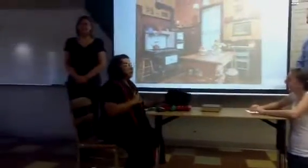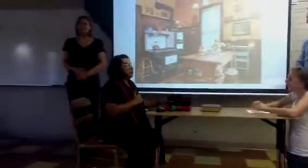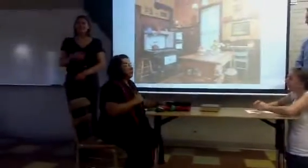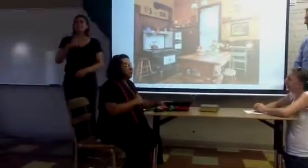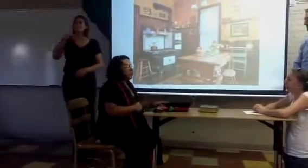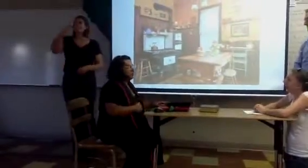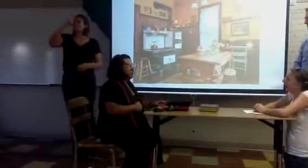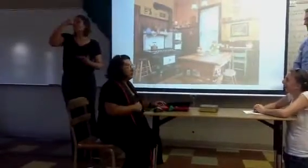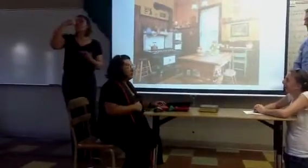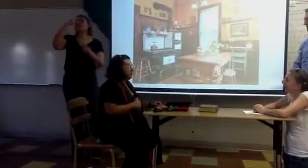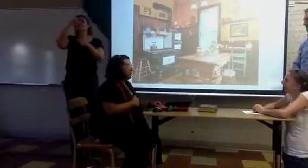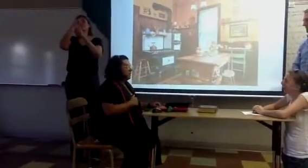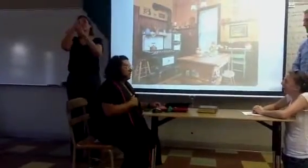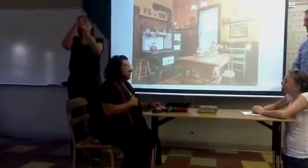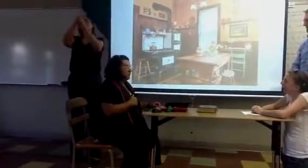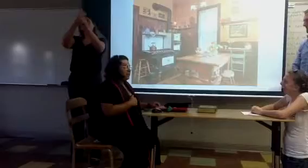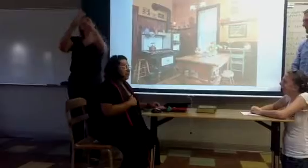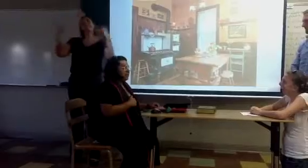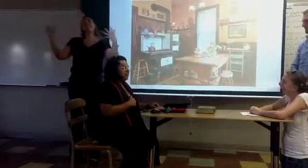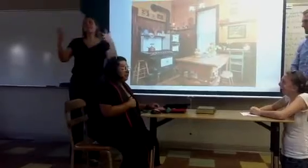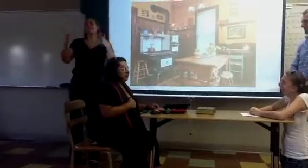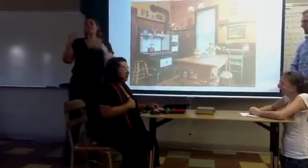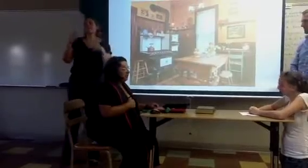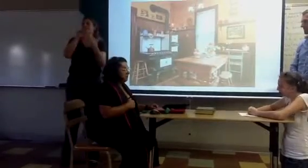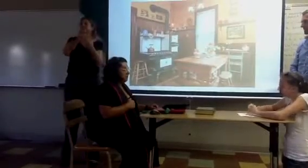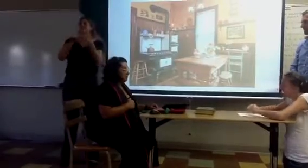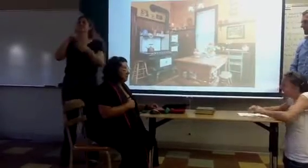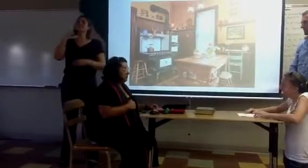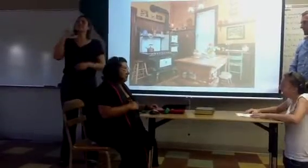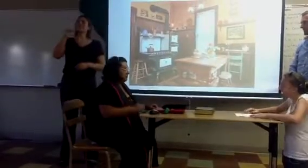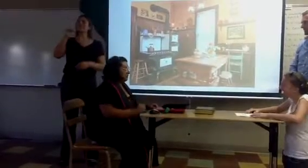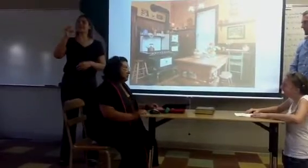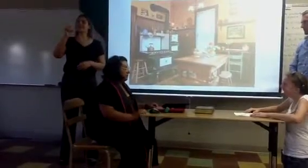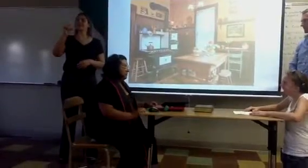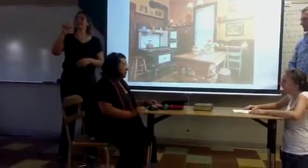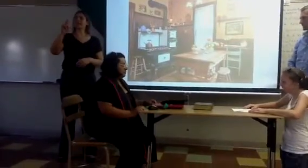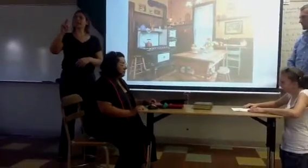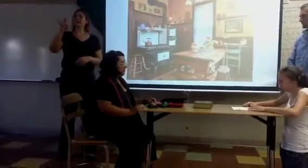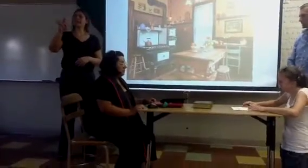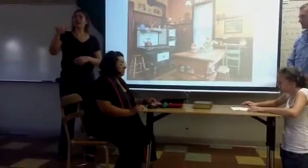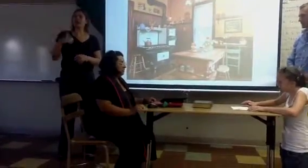I'm going to pursue the seminary.